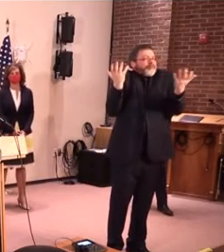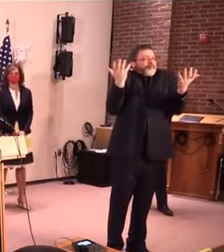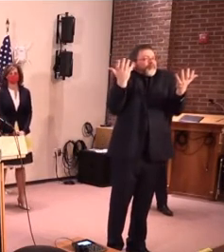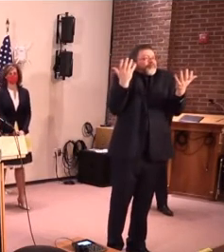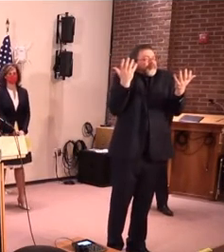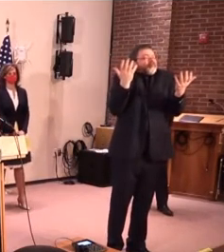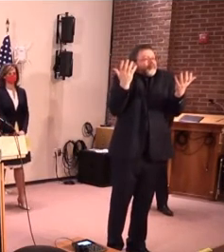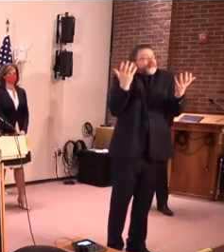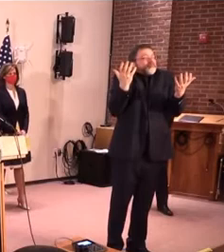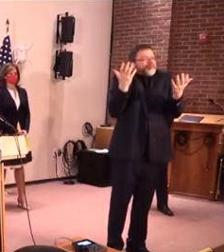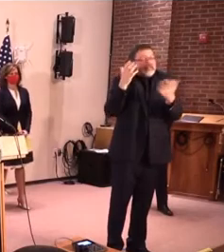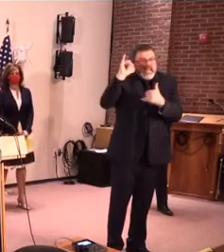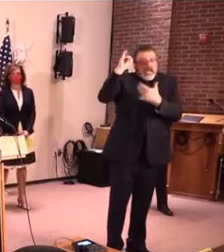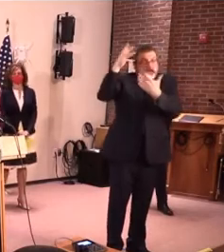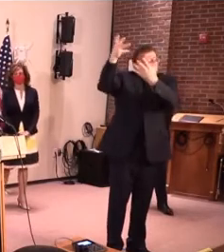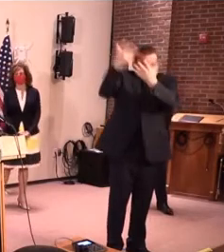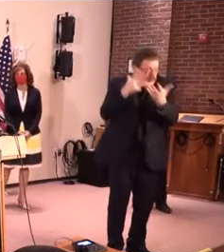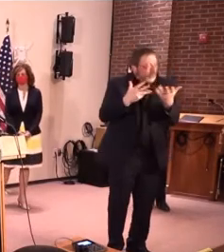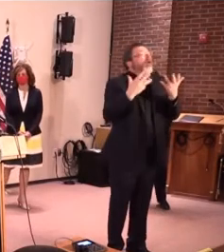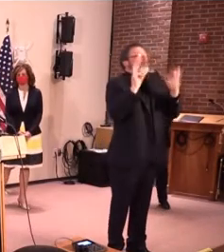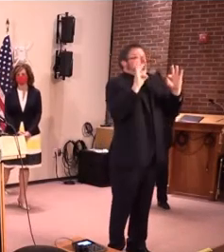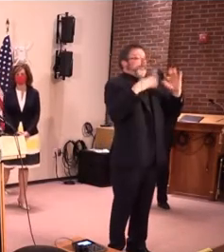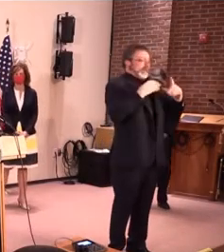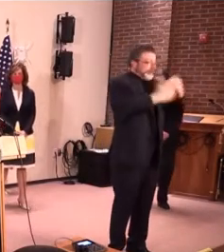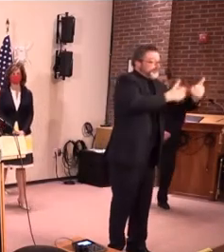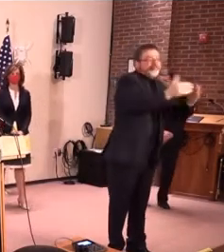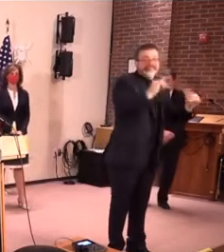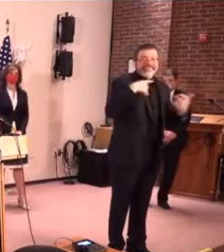we have. Secretary Smith.